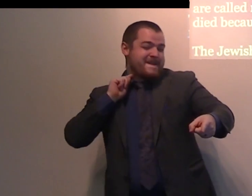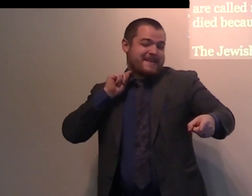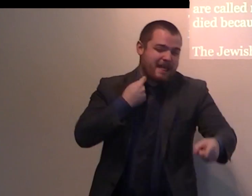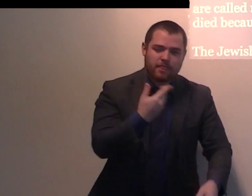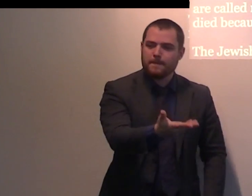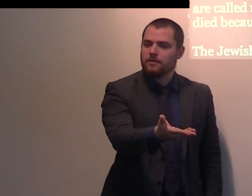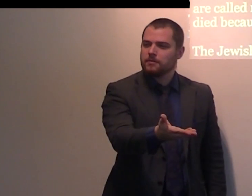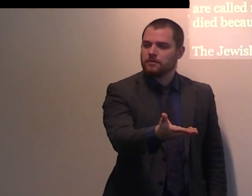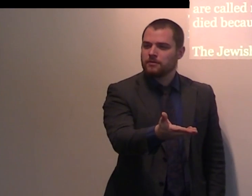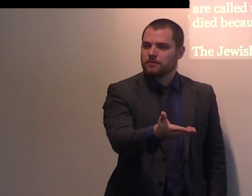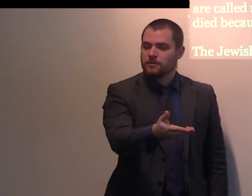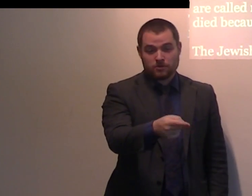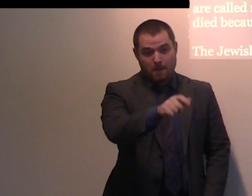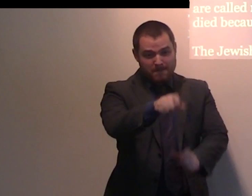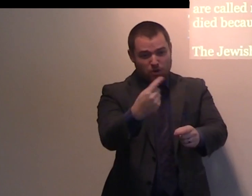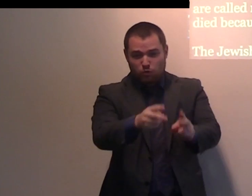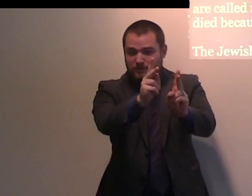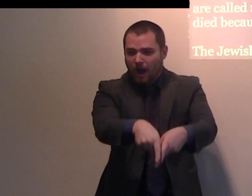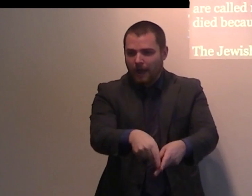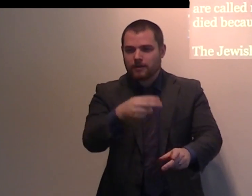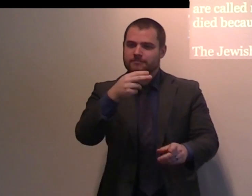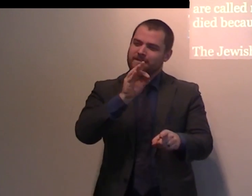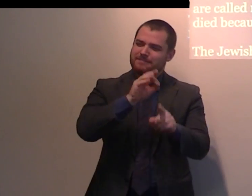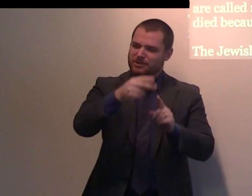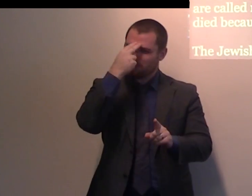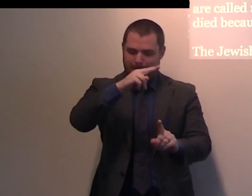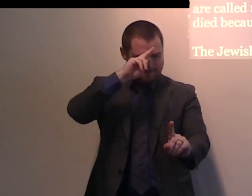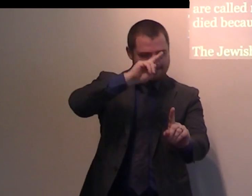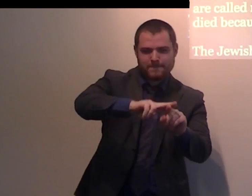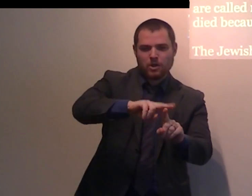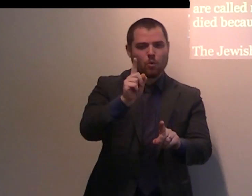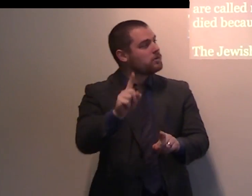The Christians who die are called martyrs.